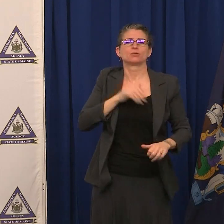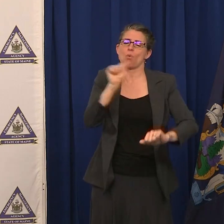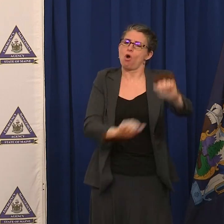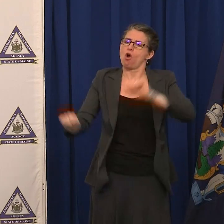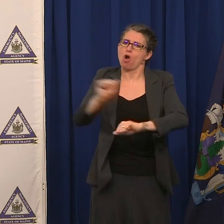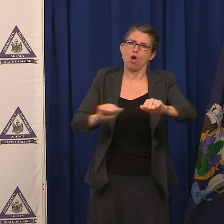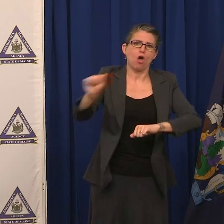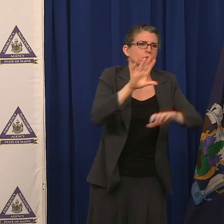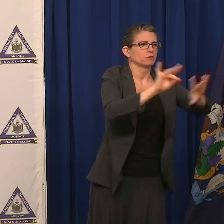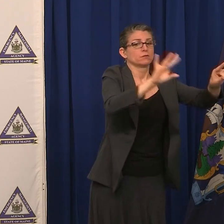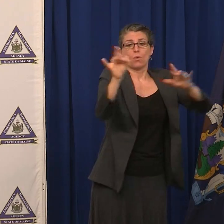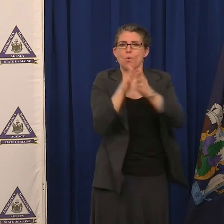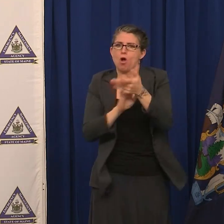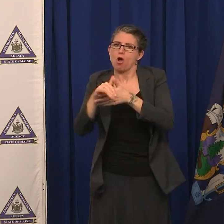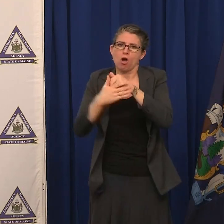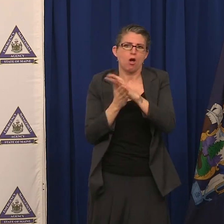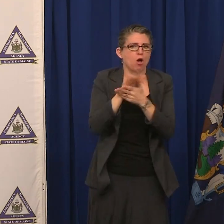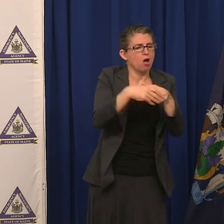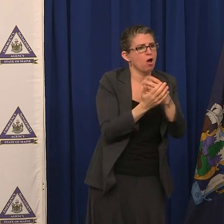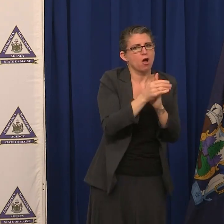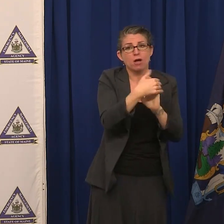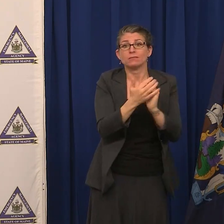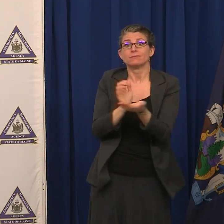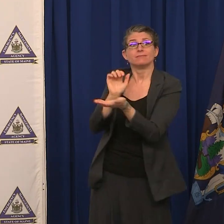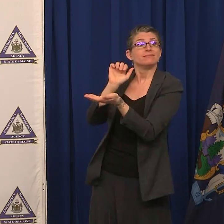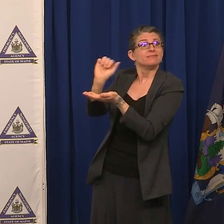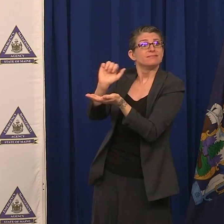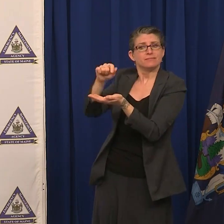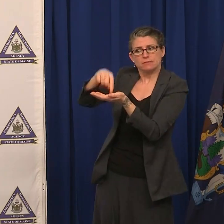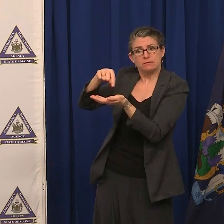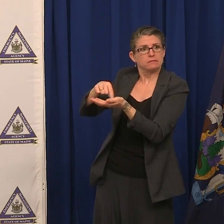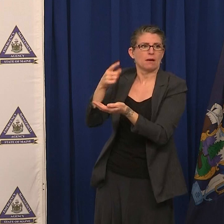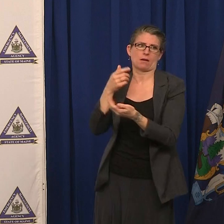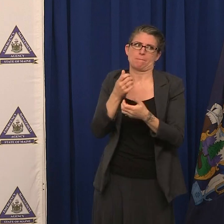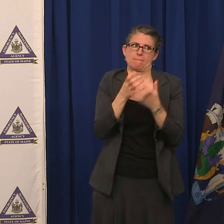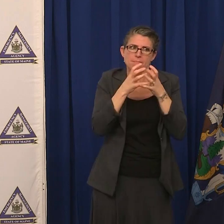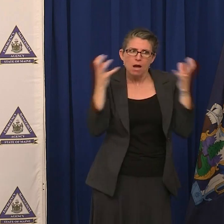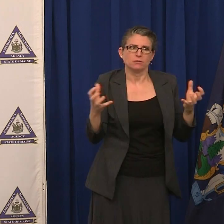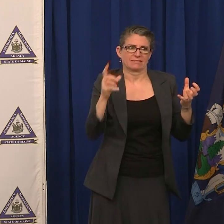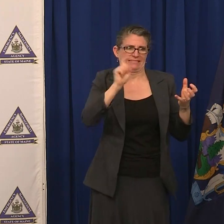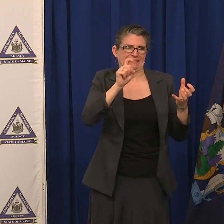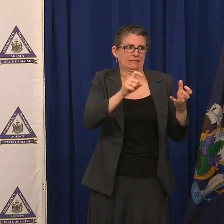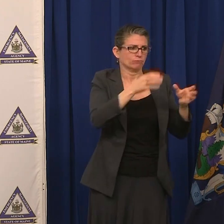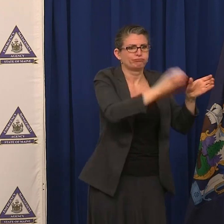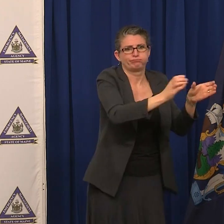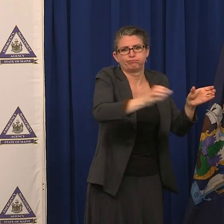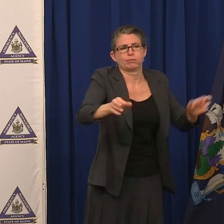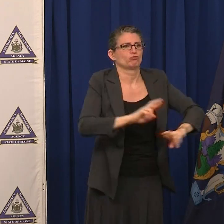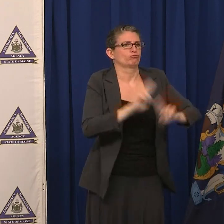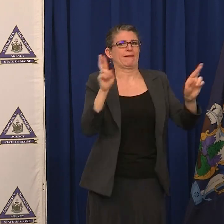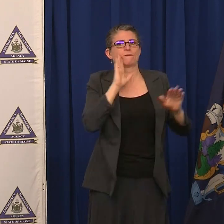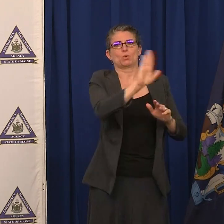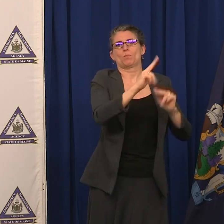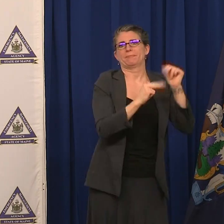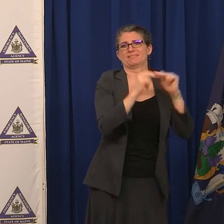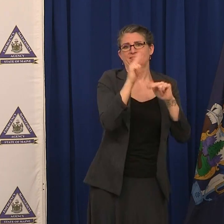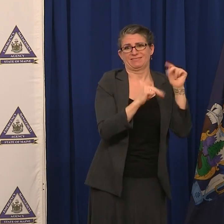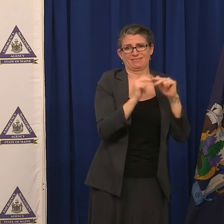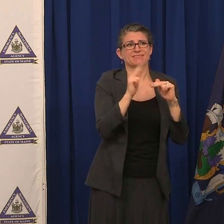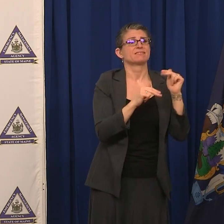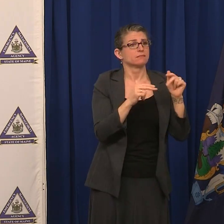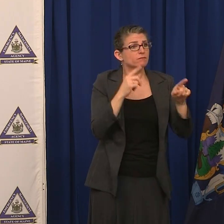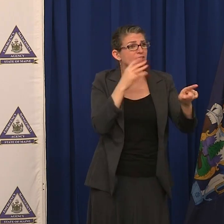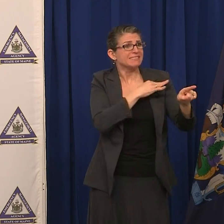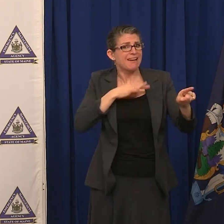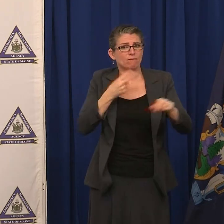them templates of the letters of the communications that we've talked about that they can use when they're communicating with their